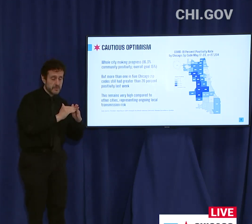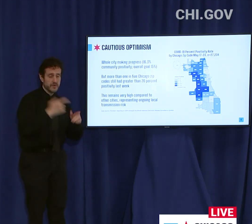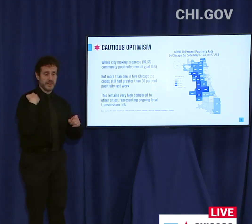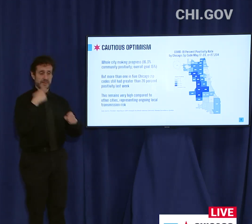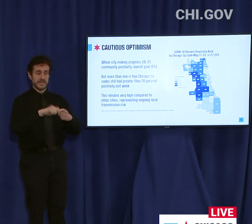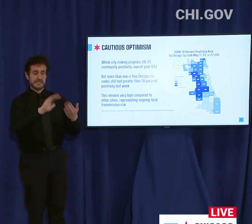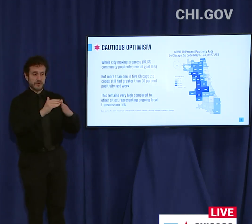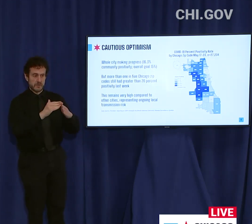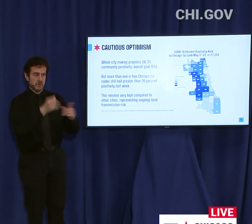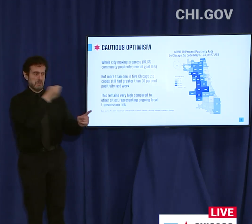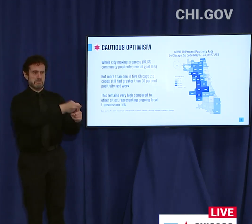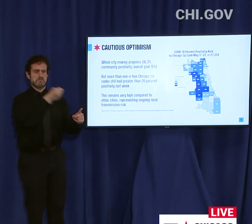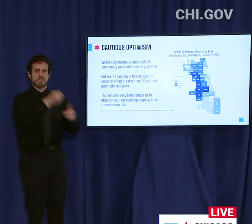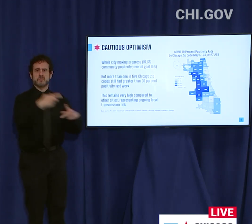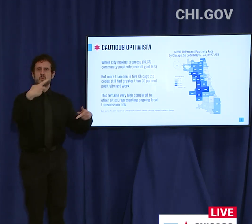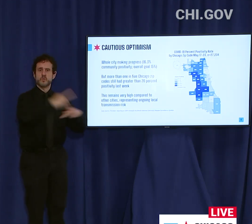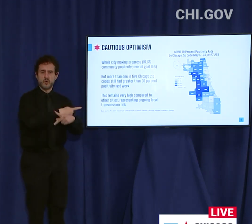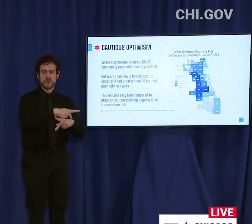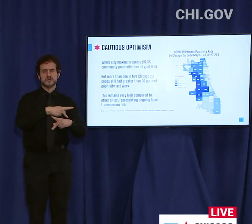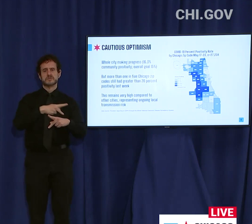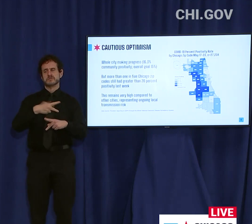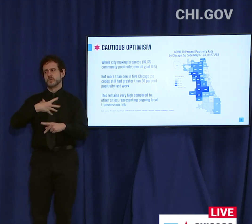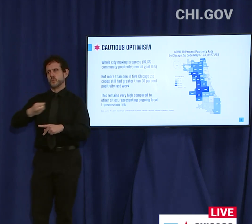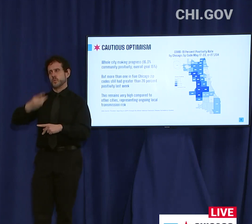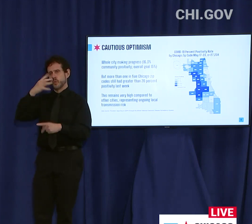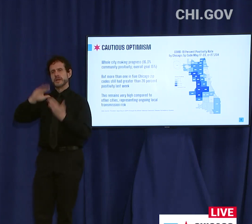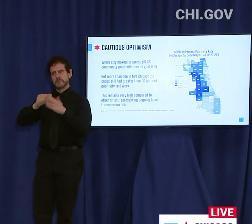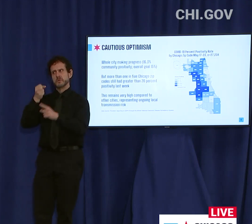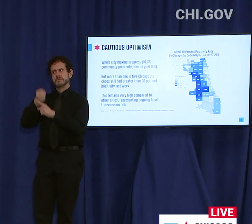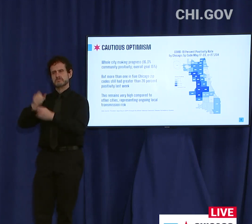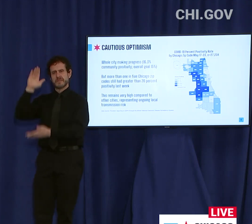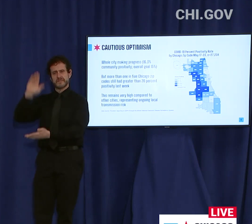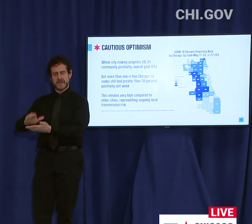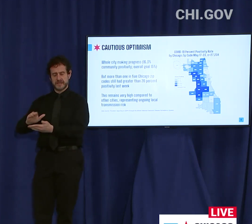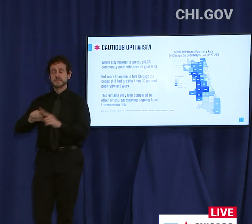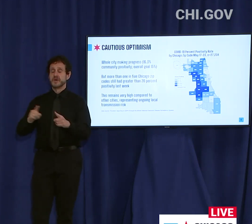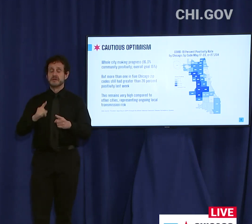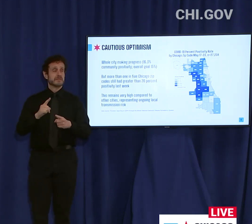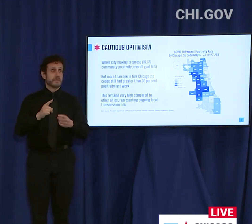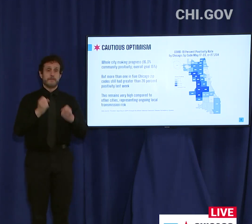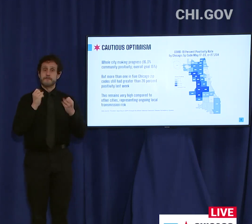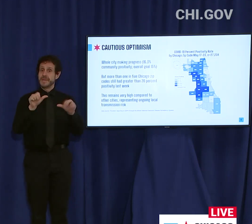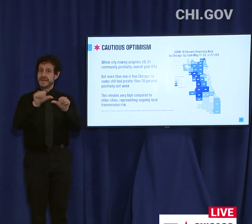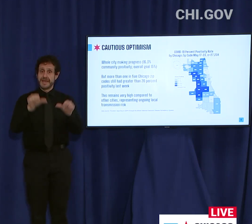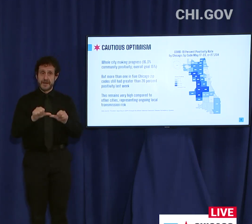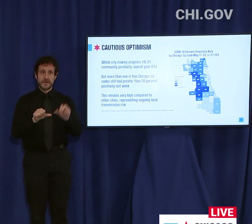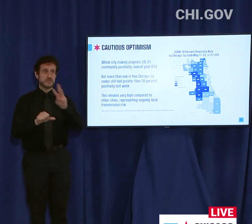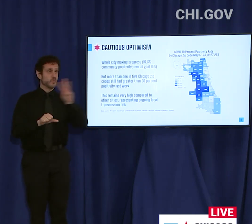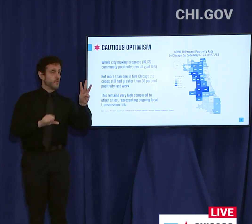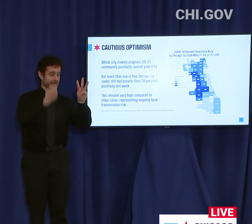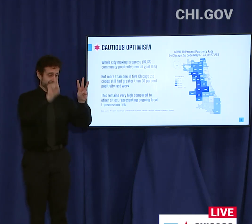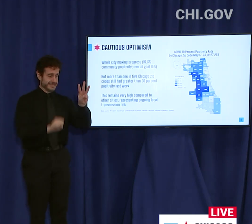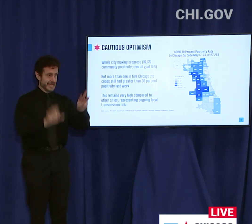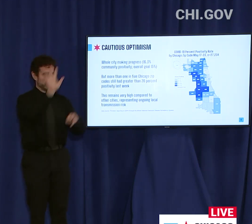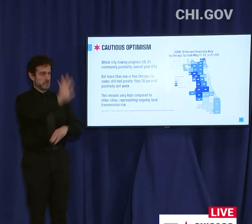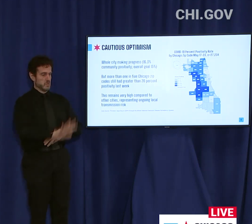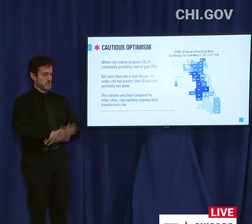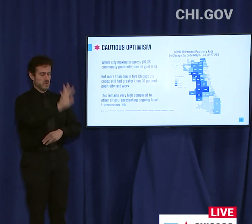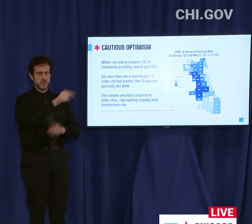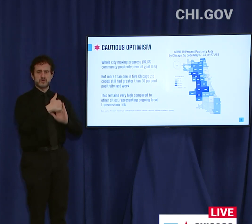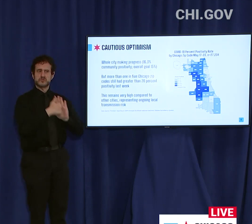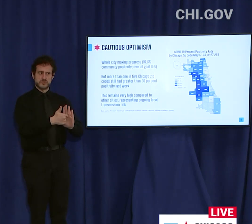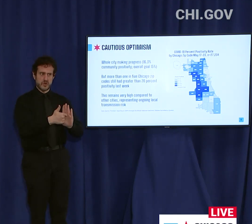that we are all one city, and there are large parts of the city that still are at an unacceptably high